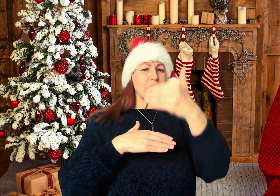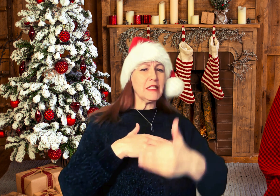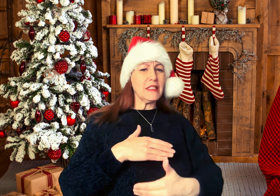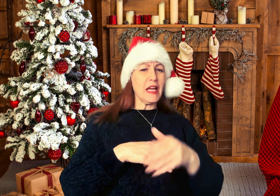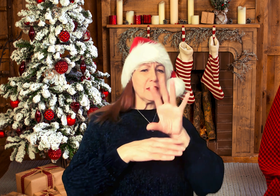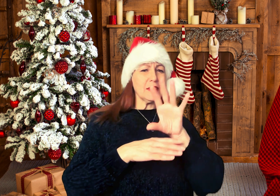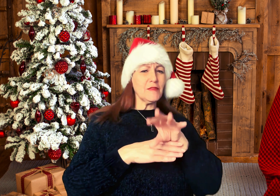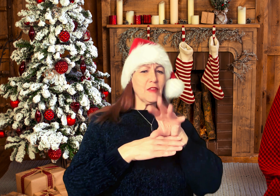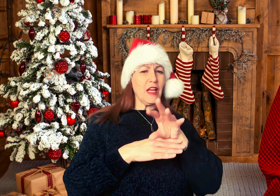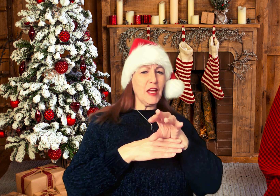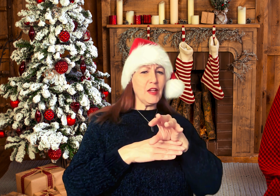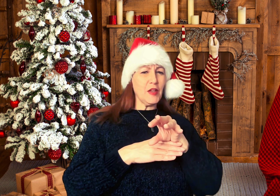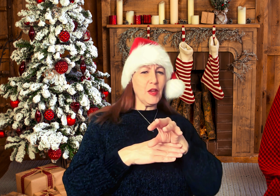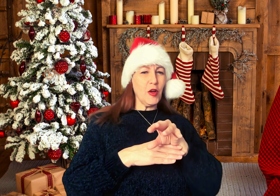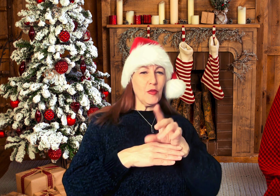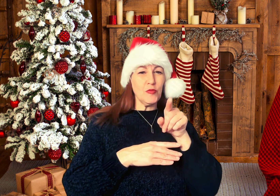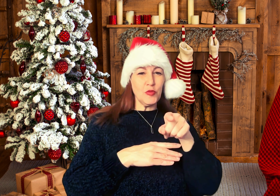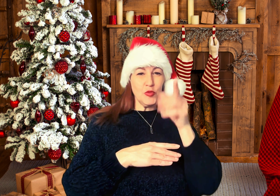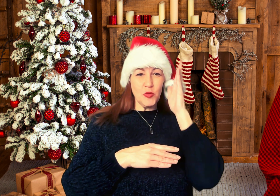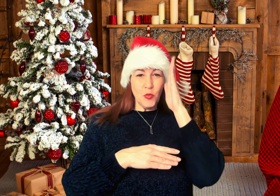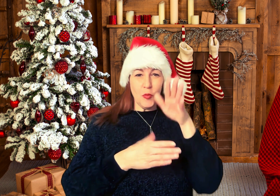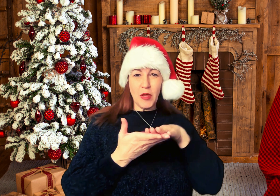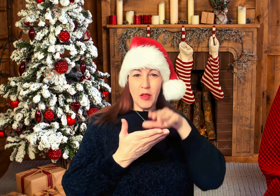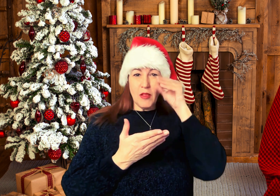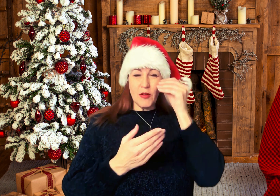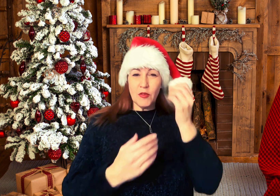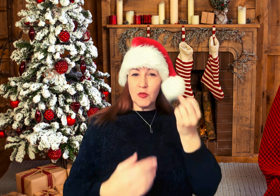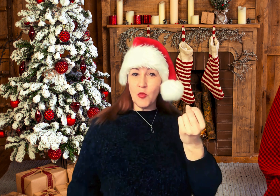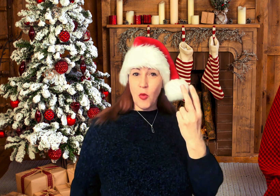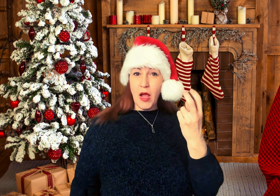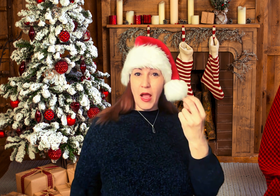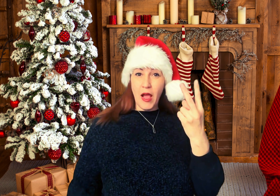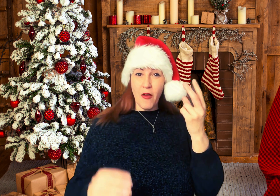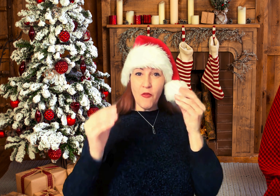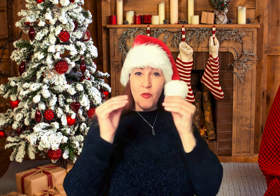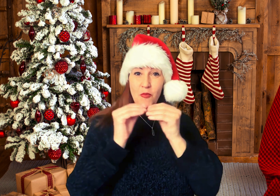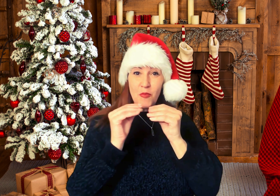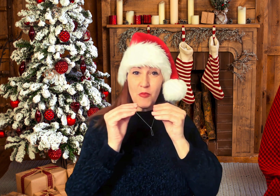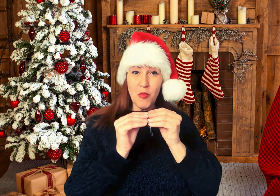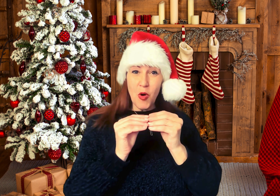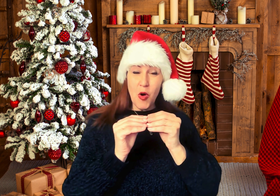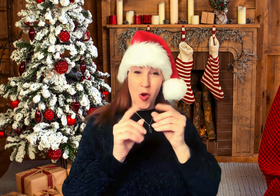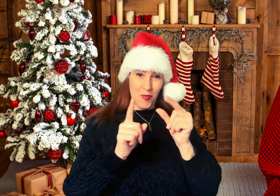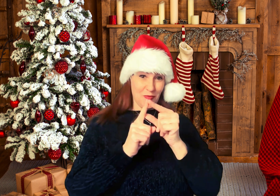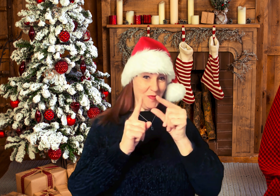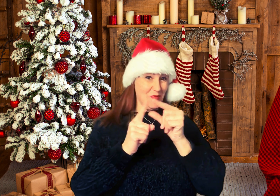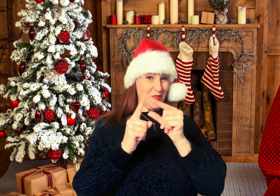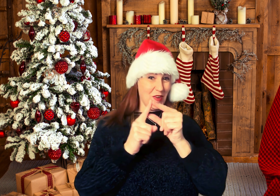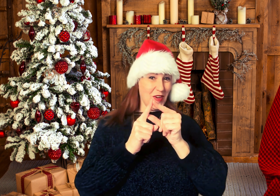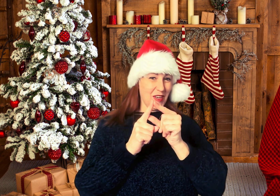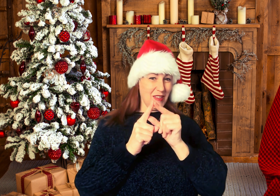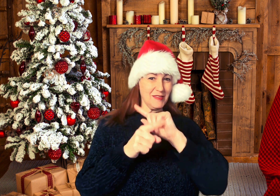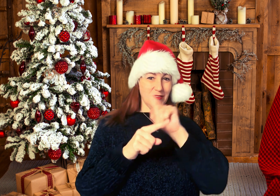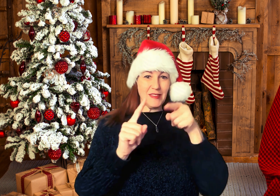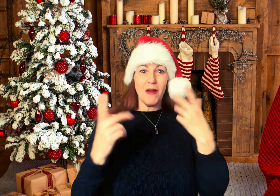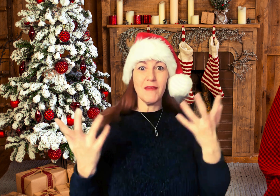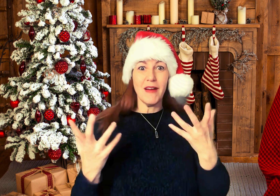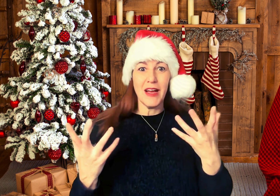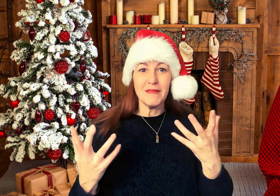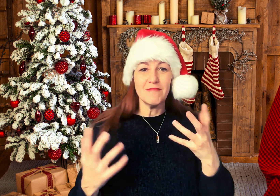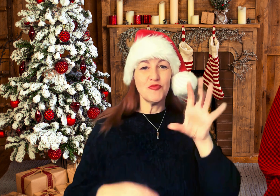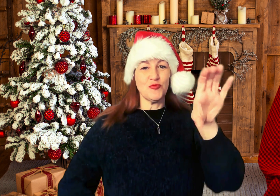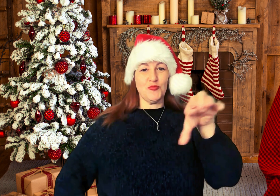Please watch the next video and you will learn 12 more words